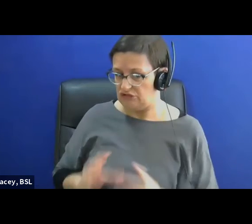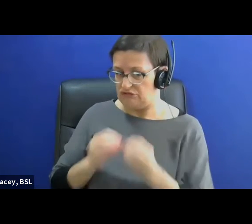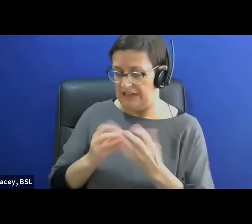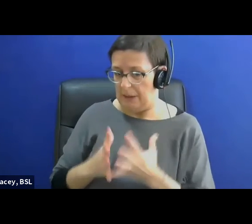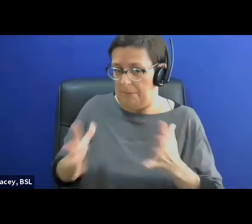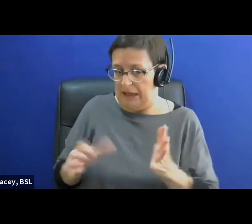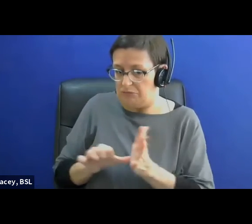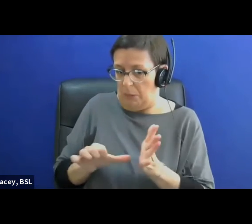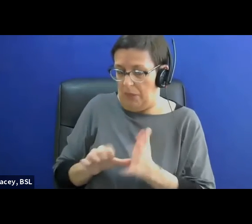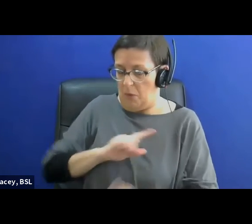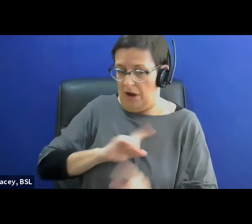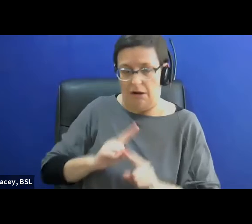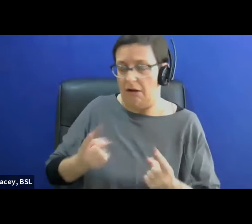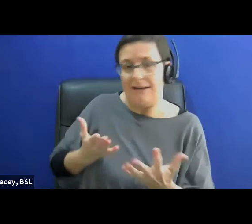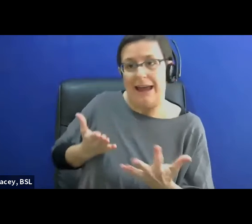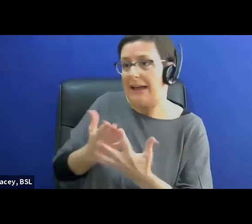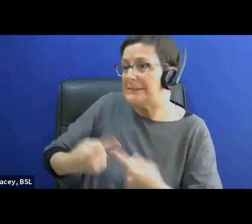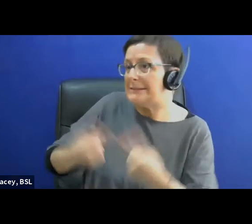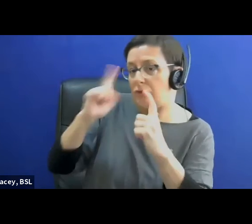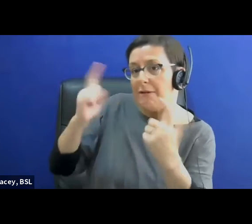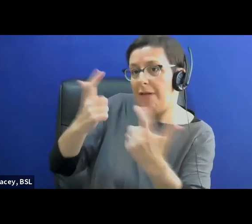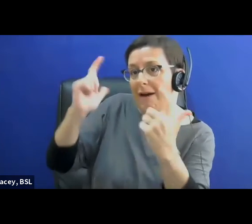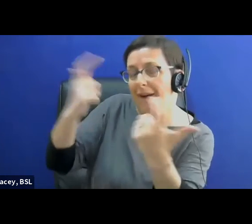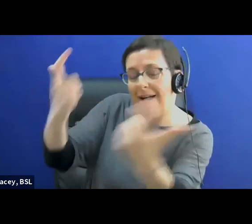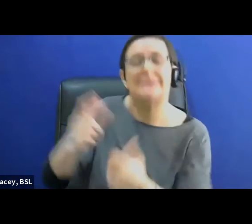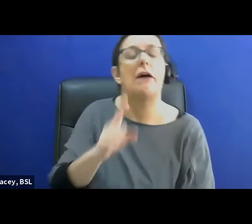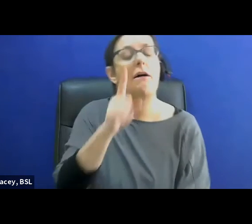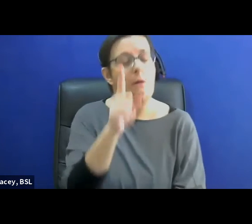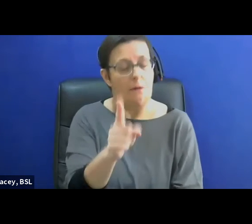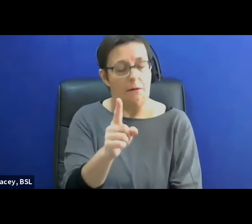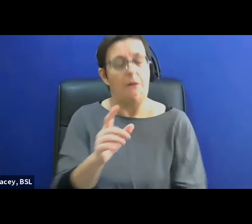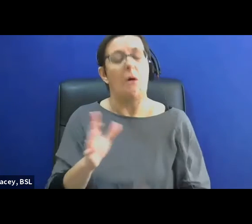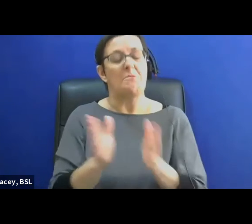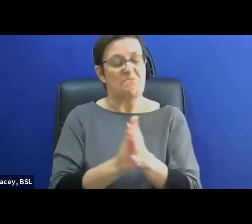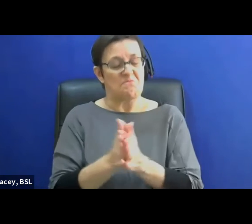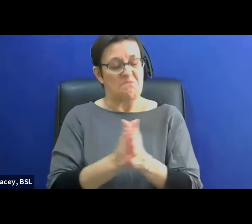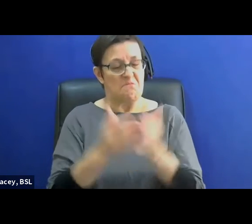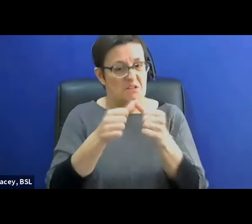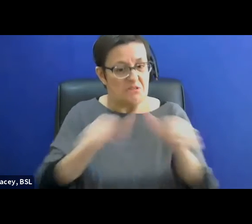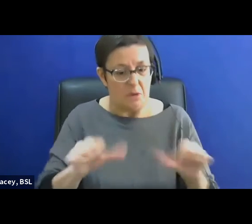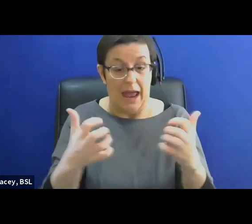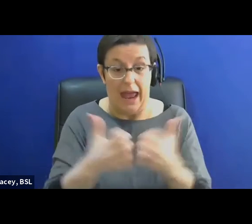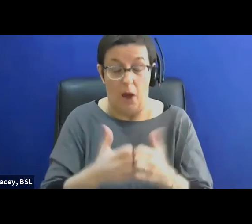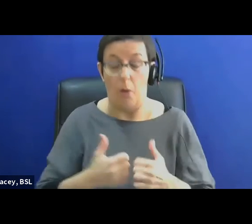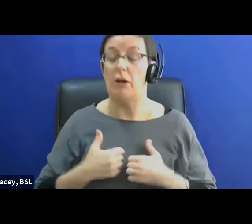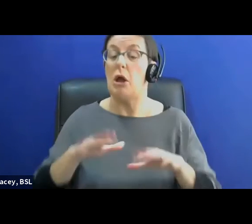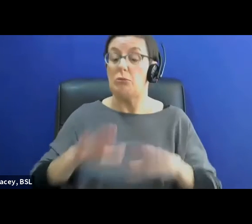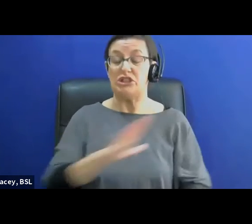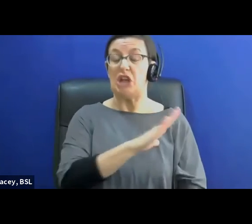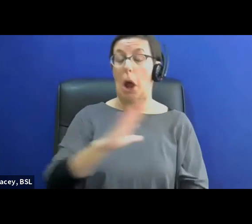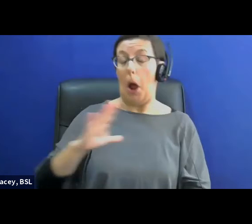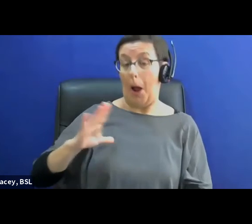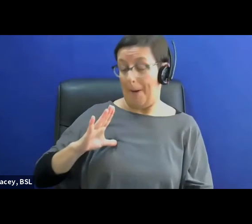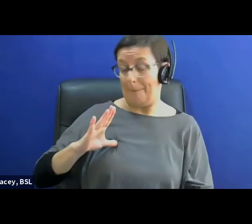bigger problem. However, this was solved by the British Army, who had a base nearby. We borrowed a couple of